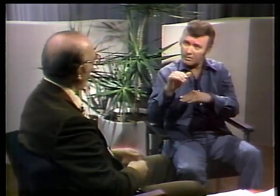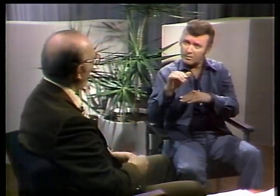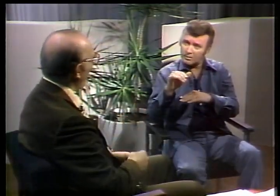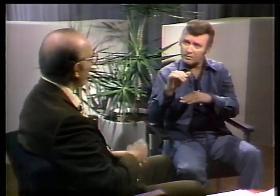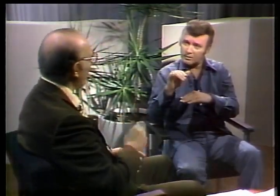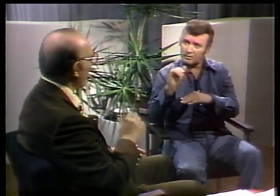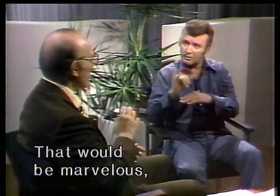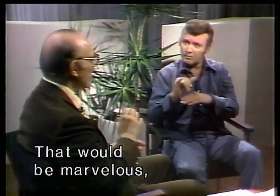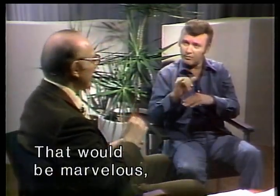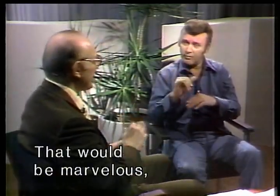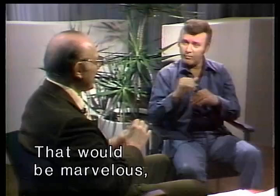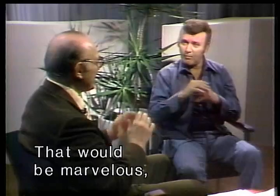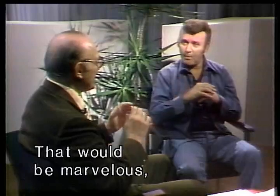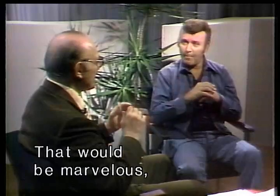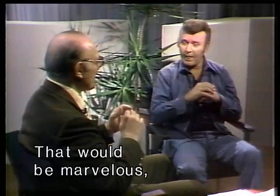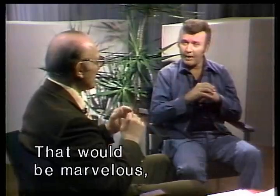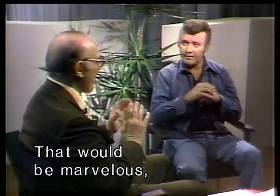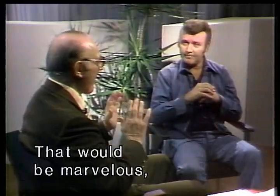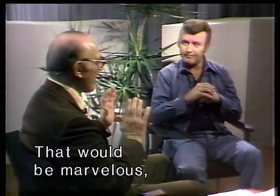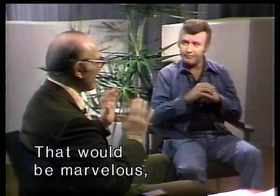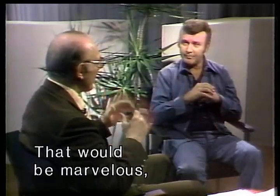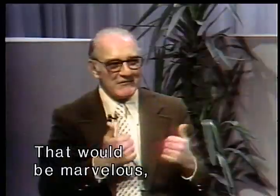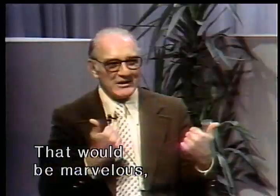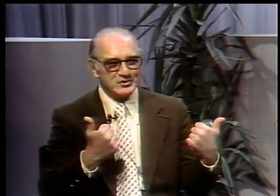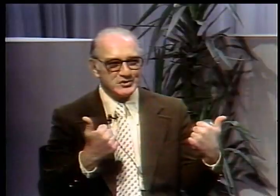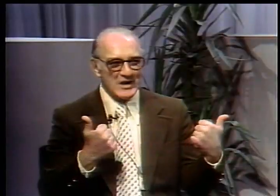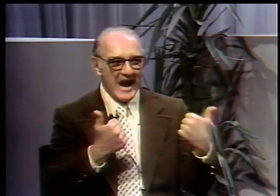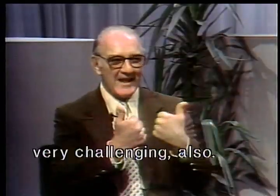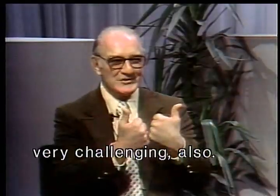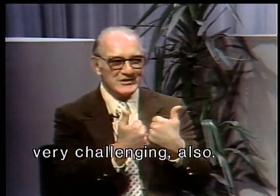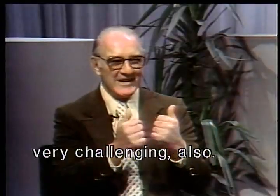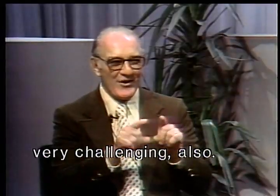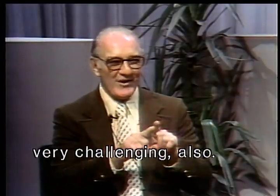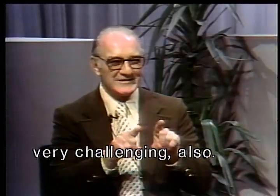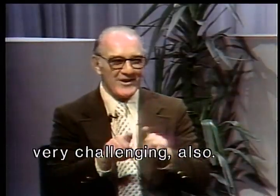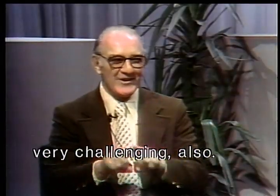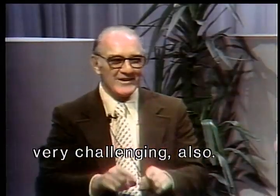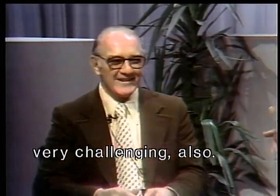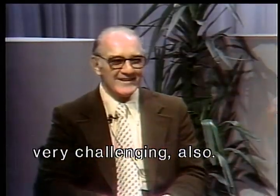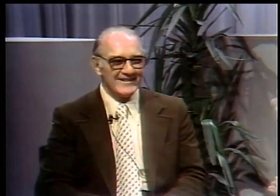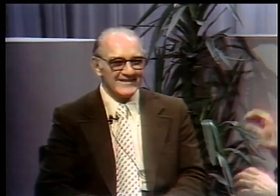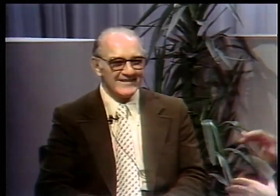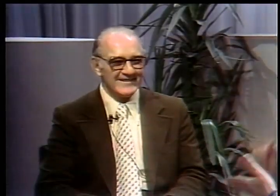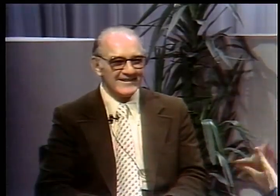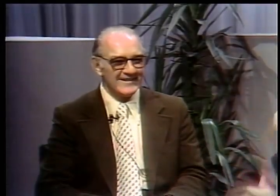Oh, that would be marvelous. Very challenging also. Uh,